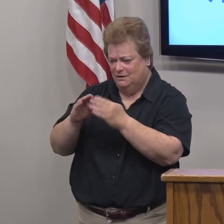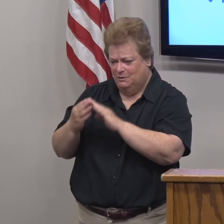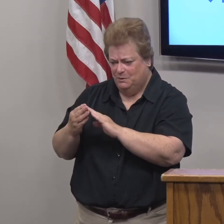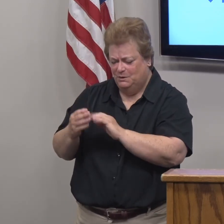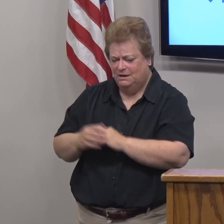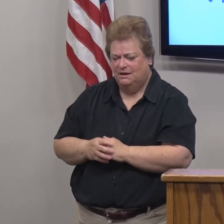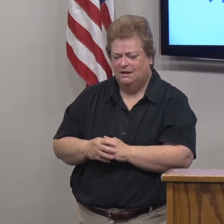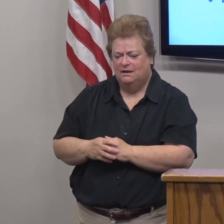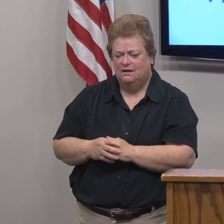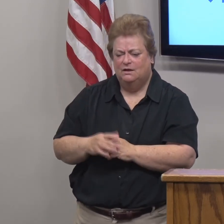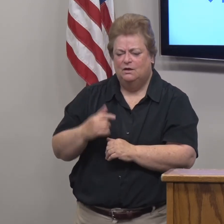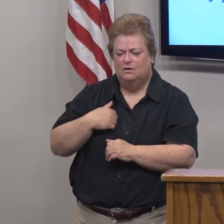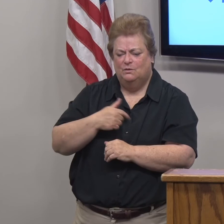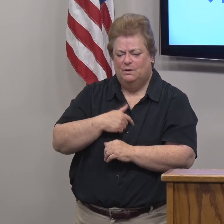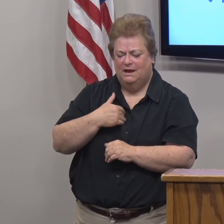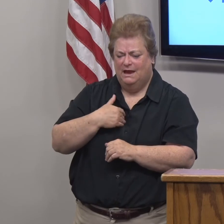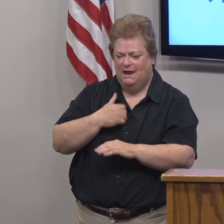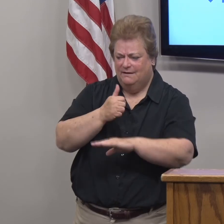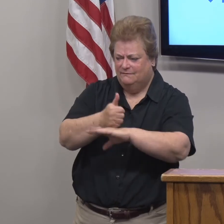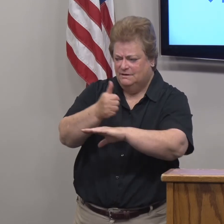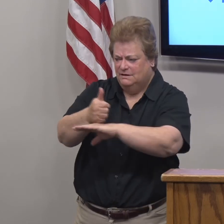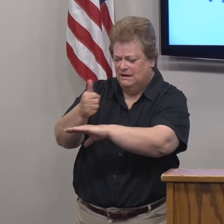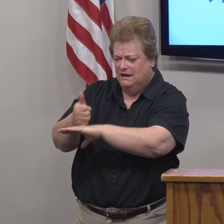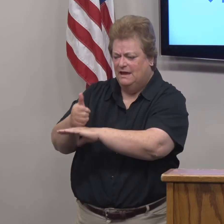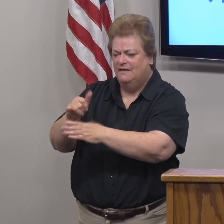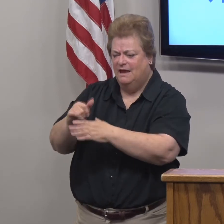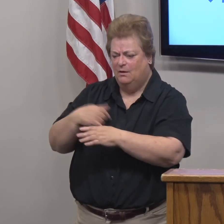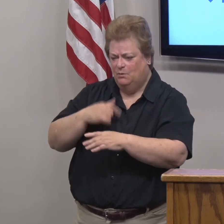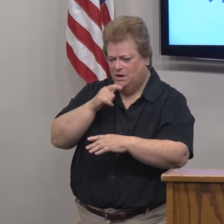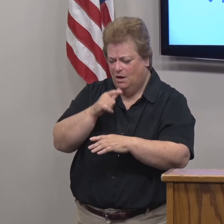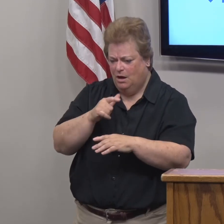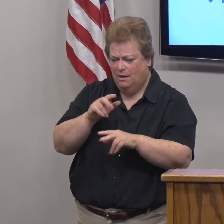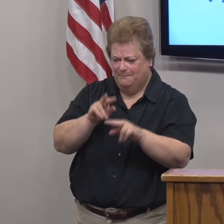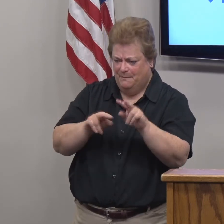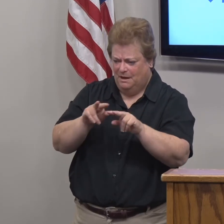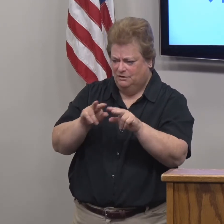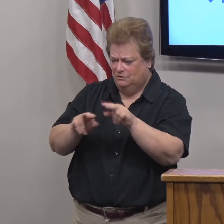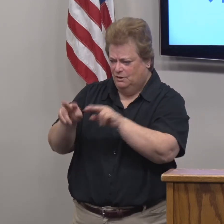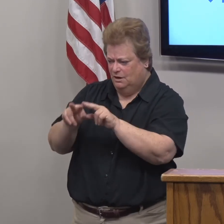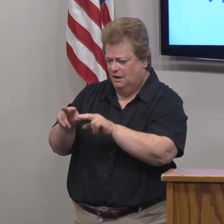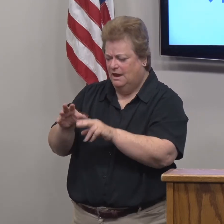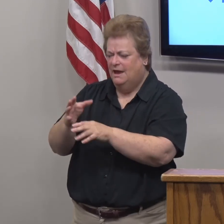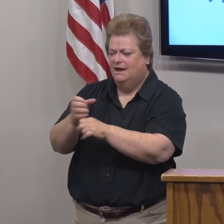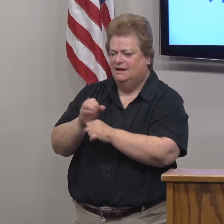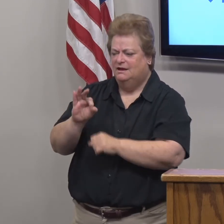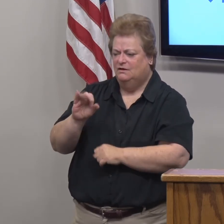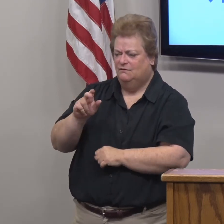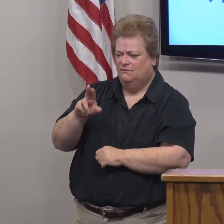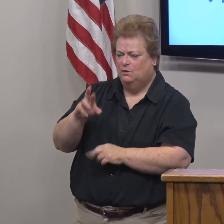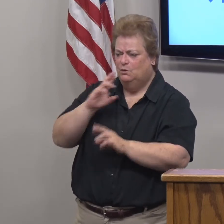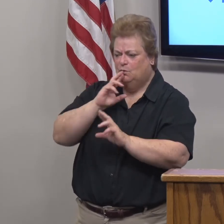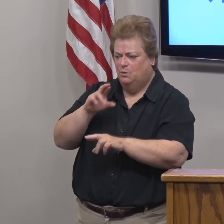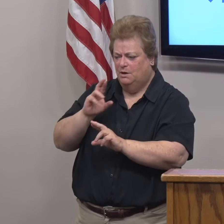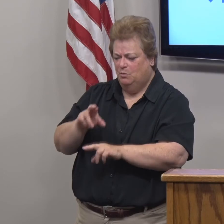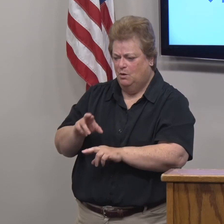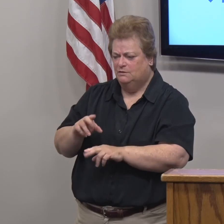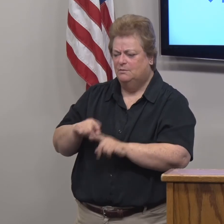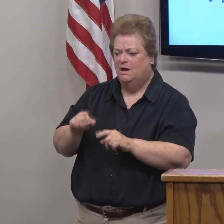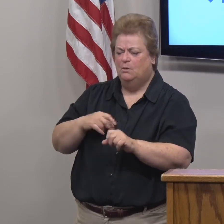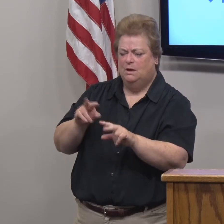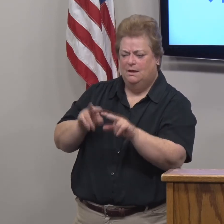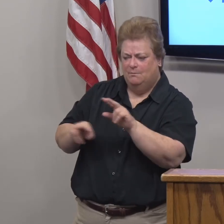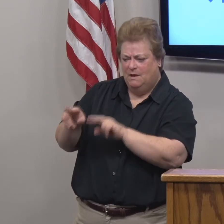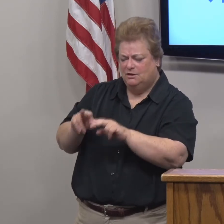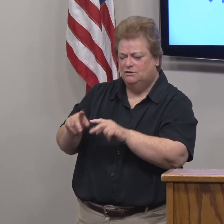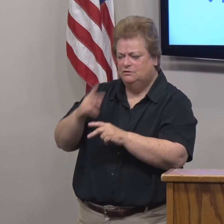have sentinel sites that we monitor, and also we get influenza reporting, but we monitor these sites to see what